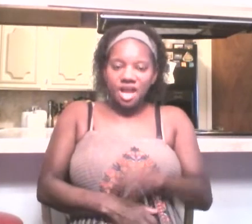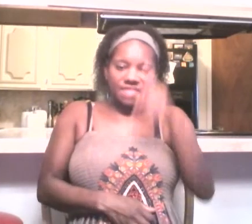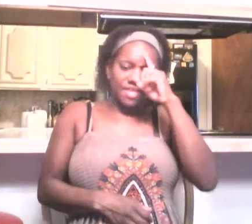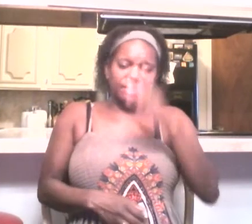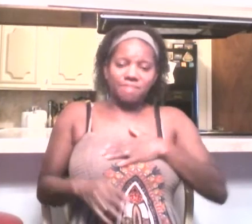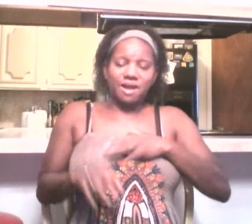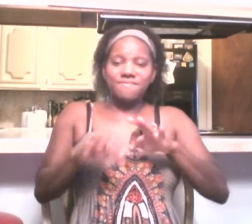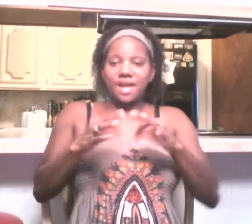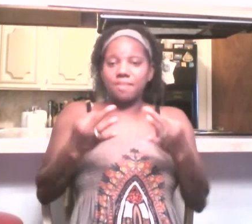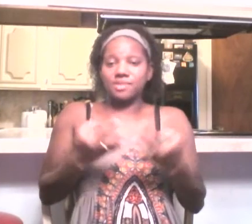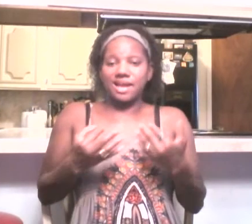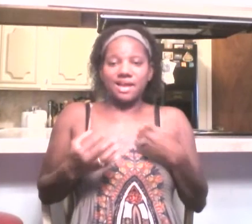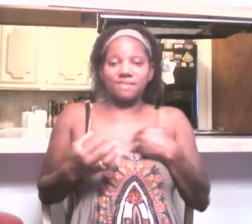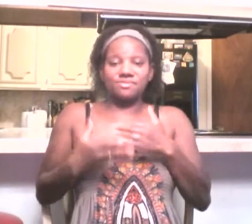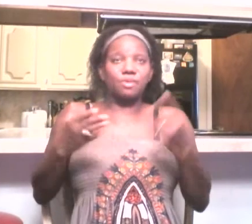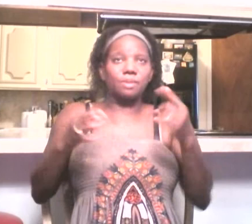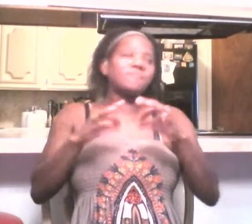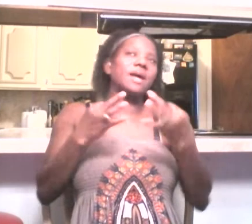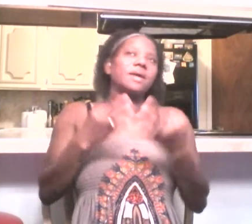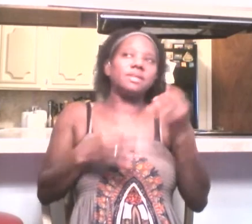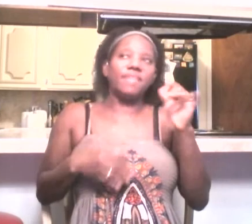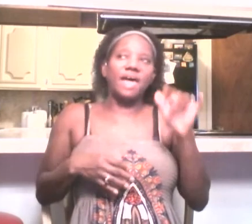I think of my family, I have someone in my family that